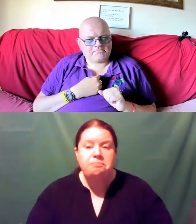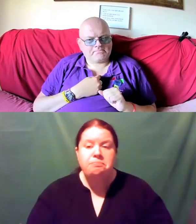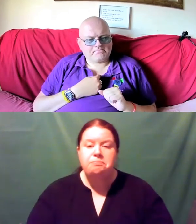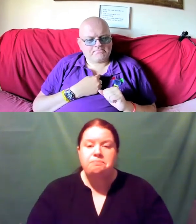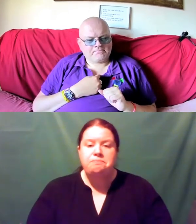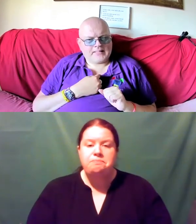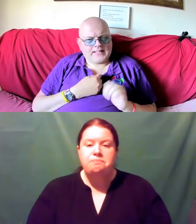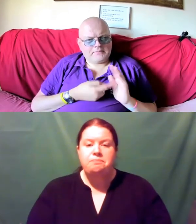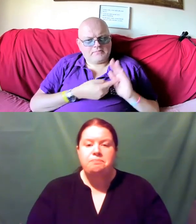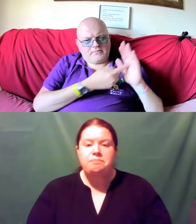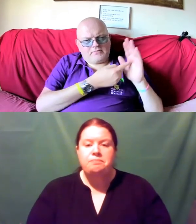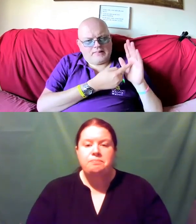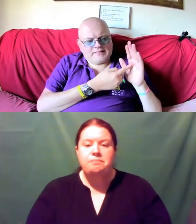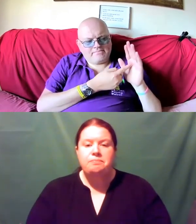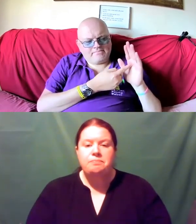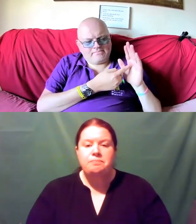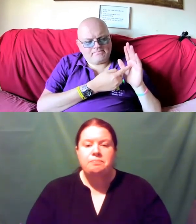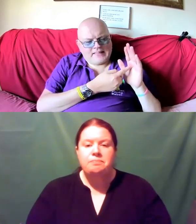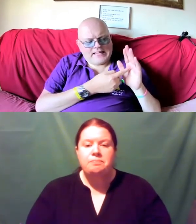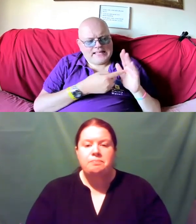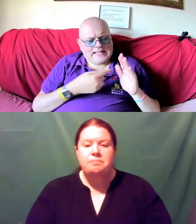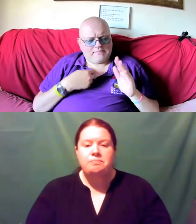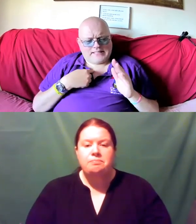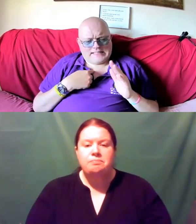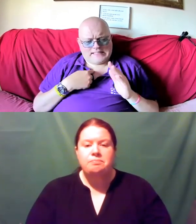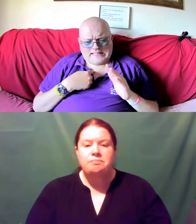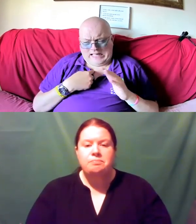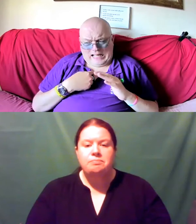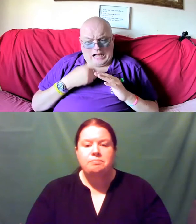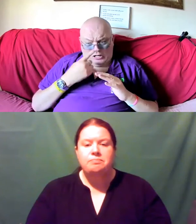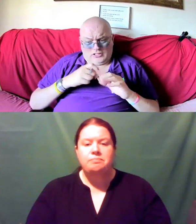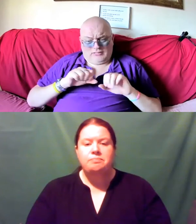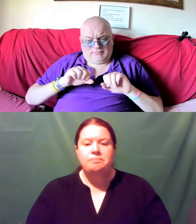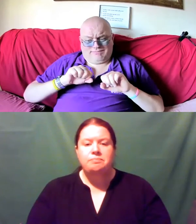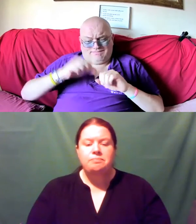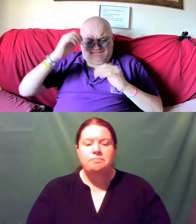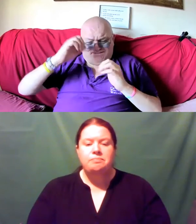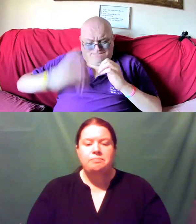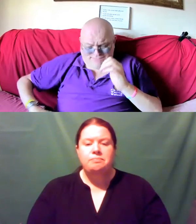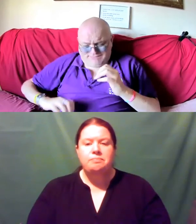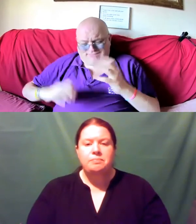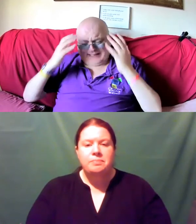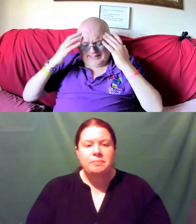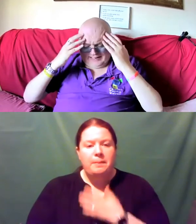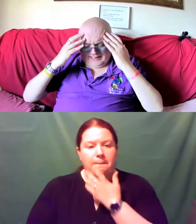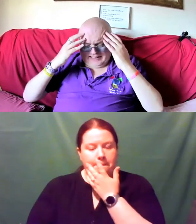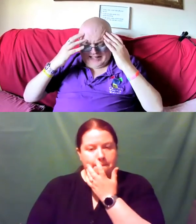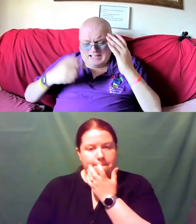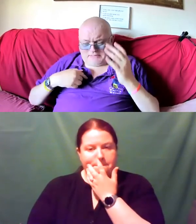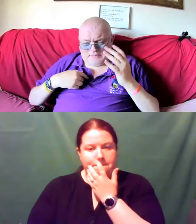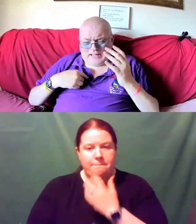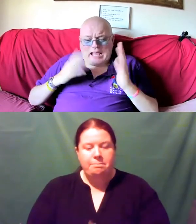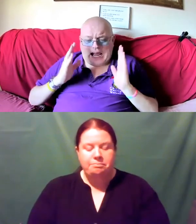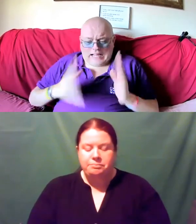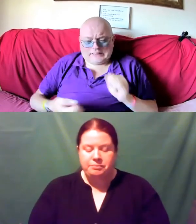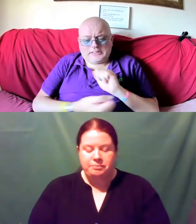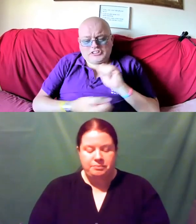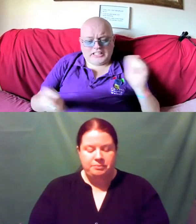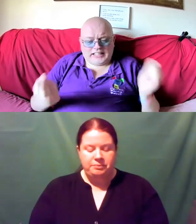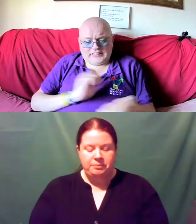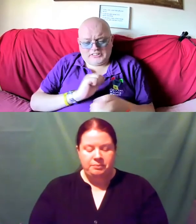necessity, you know, that I was at breaking point a couple of times, you know, so I really did need to do something different if I wasn't going to